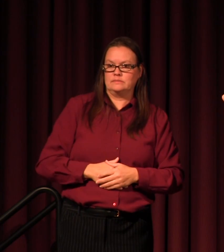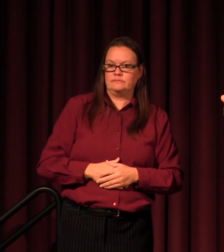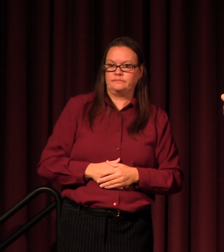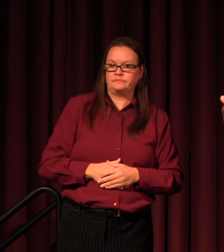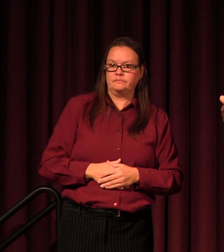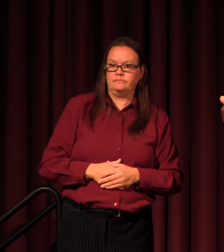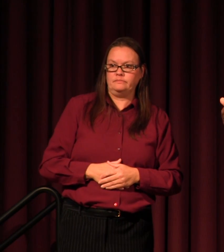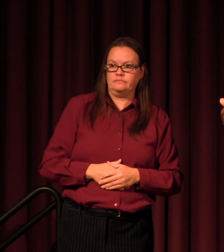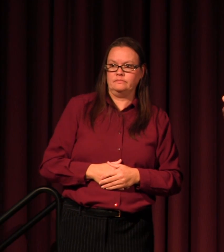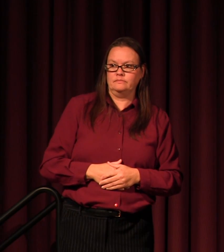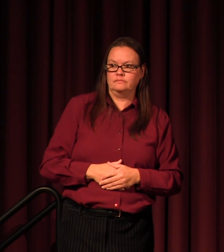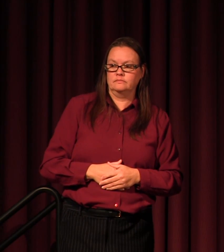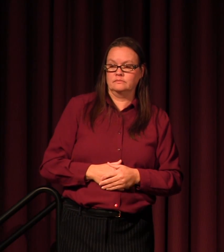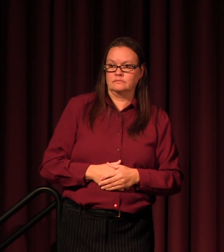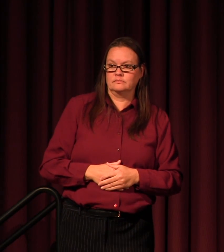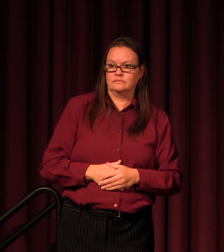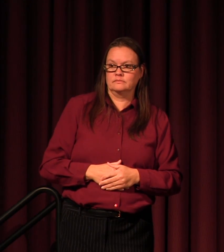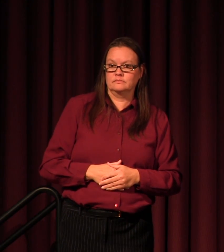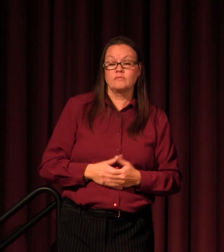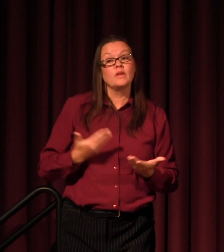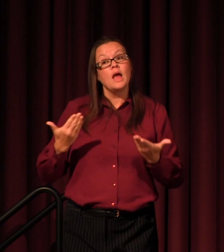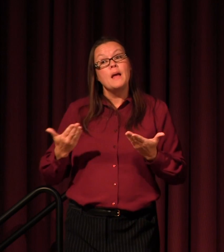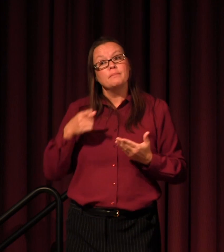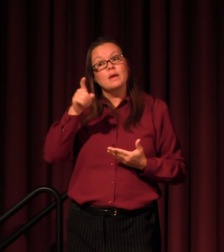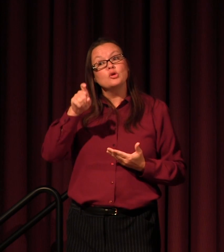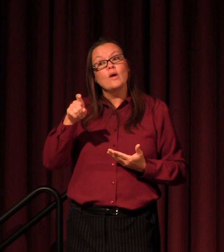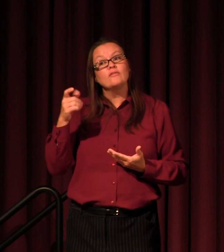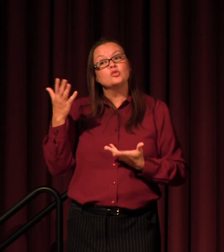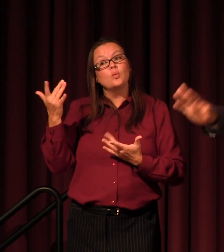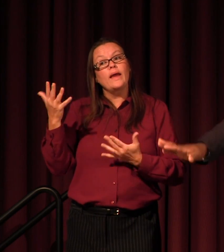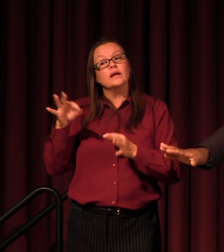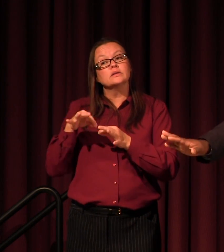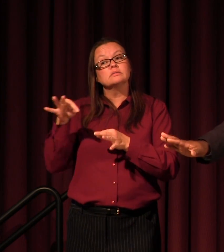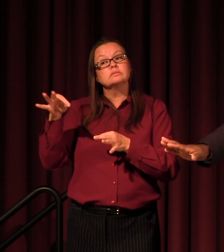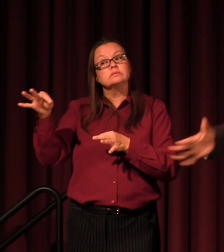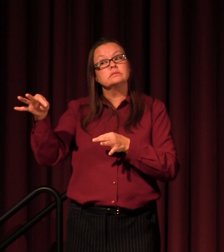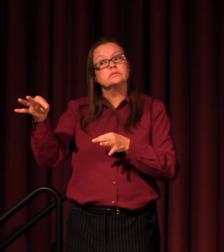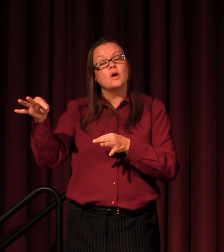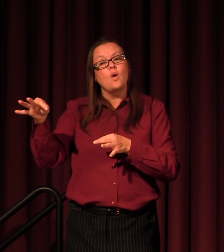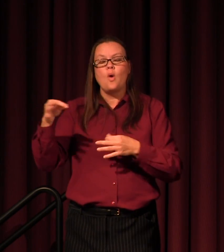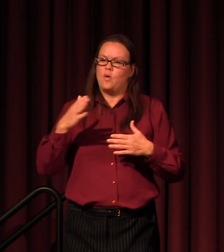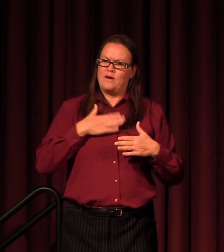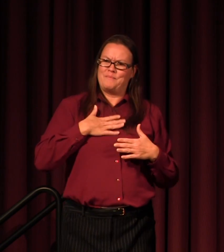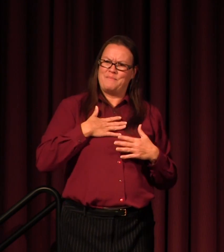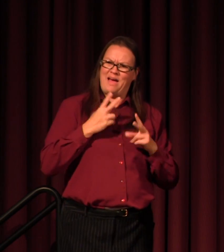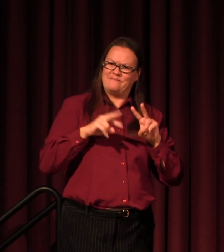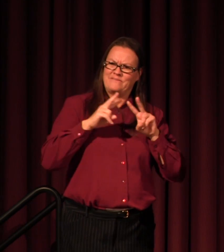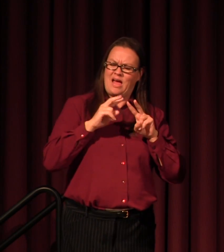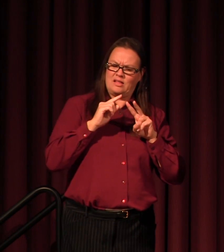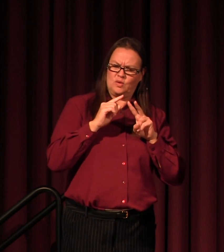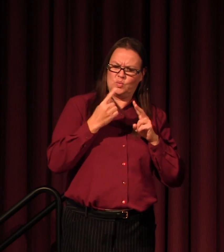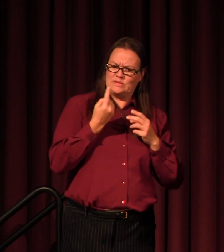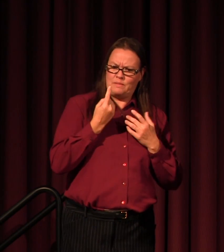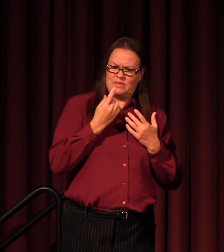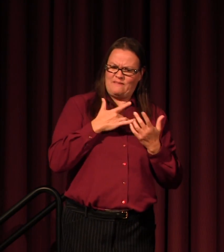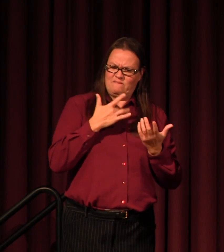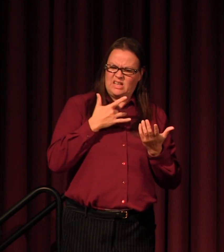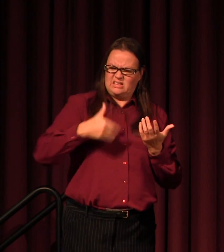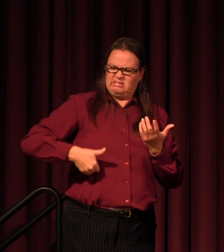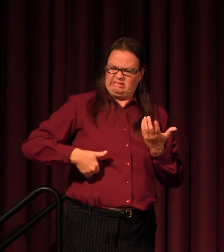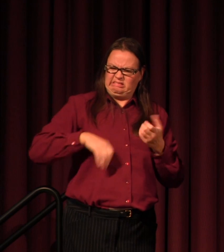circle back later if need be, or if something's violating your values, you don't have to do it on behalf of them, do it on behalf of yourself.